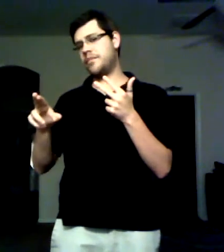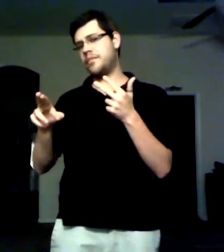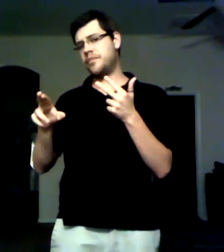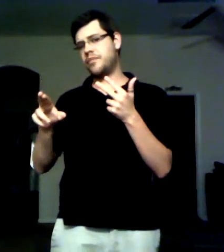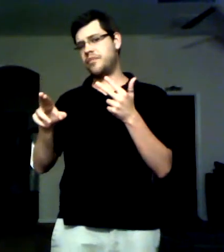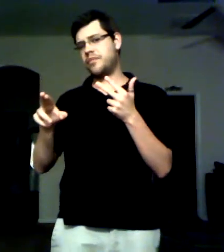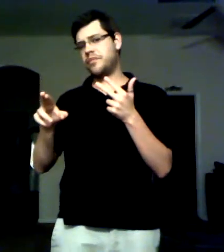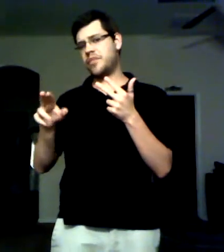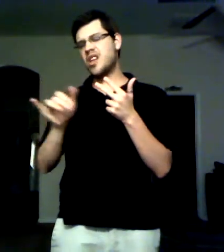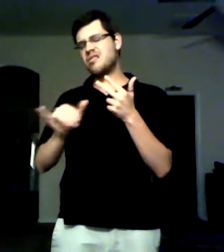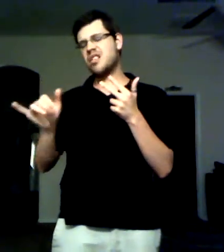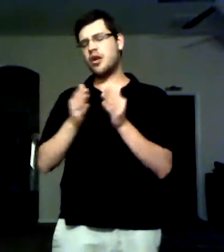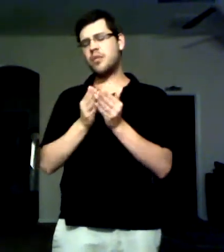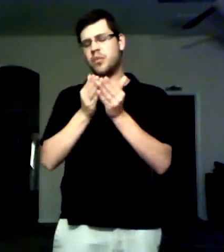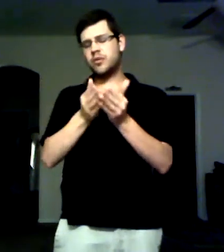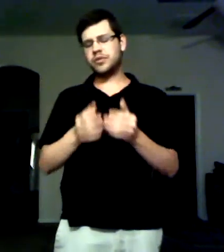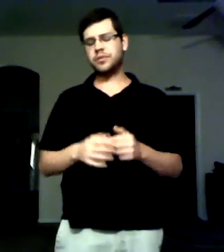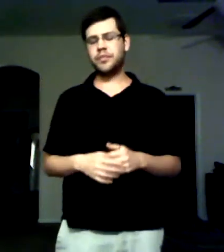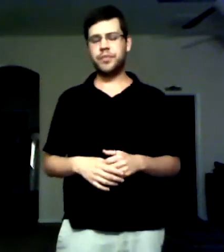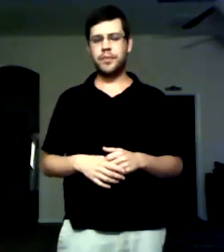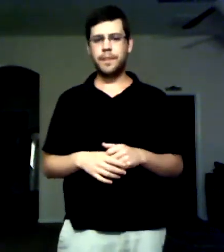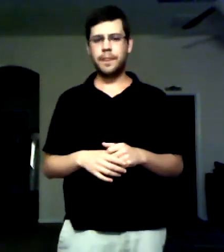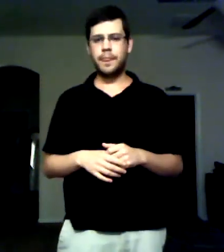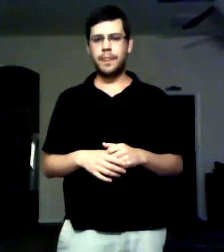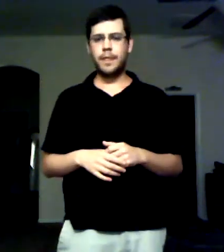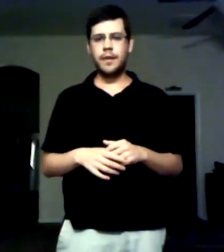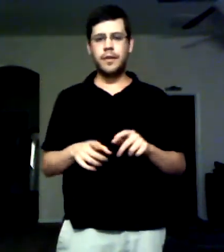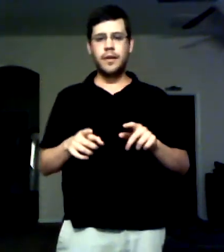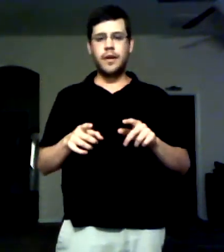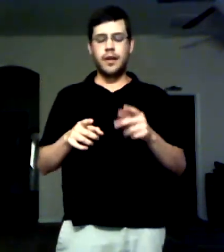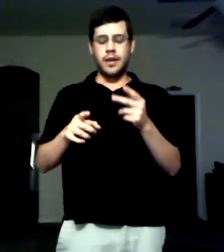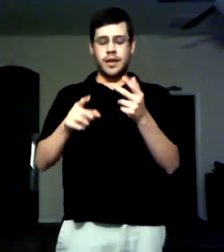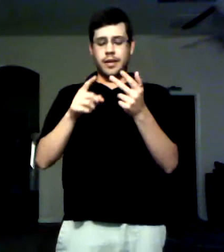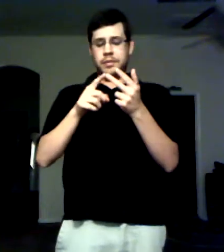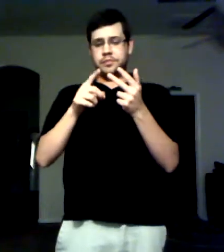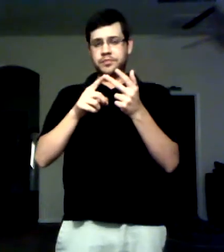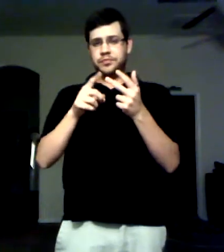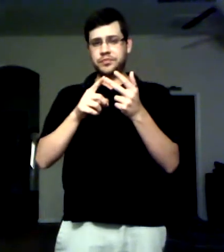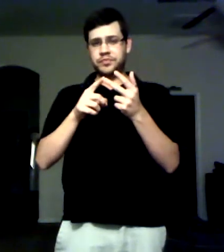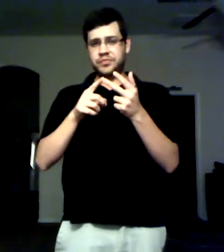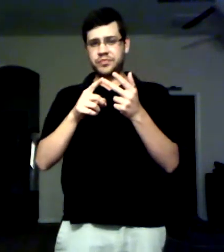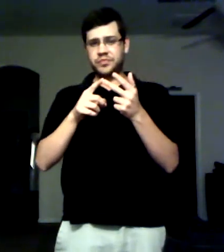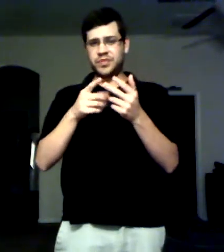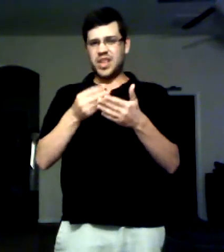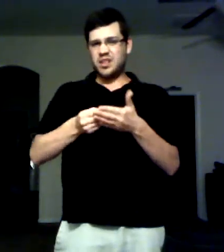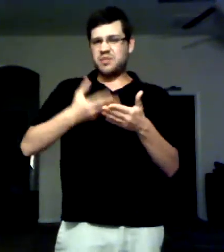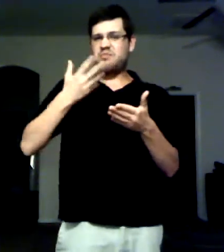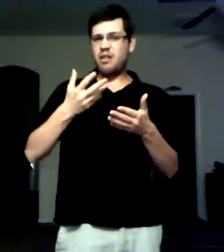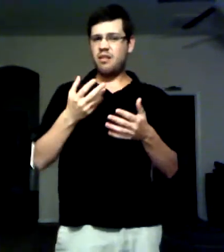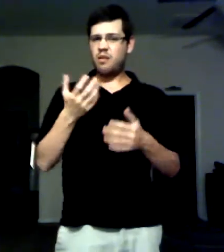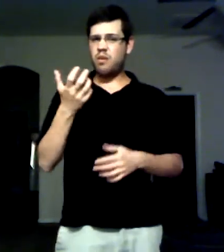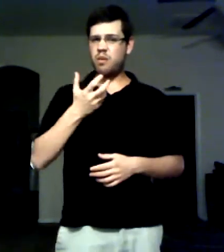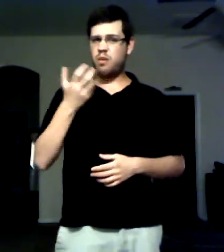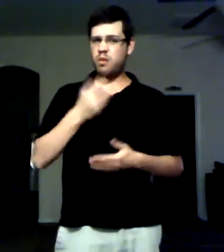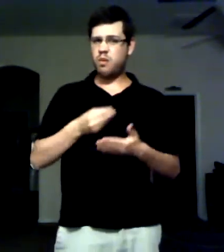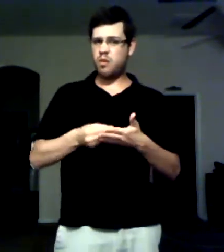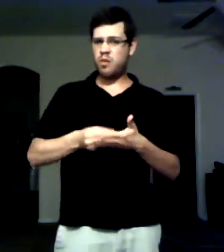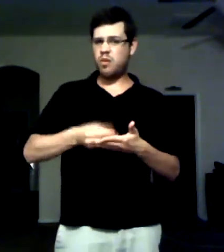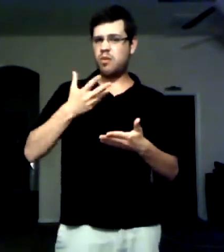if you're going to buy a boat, the drawback is that Kevlar costs about 3 times as much as fiberglass. It's what they make bulletproof helmets